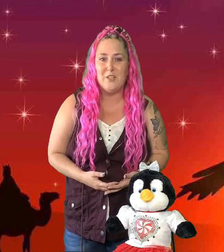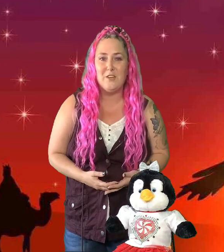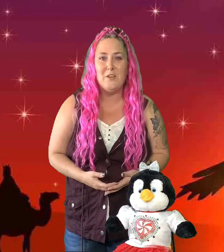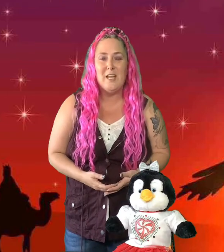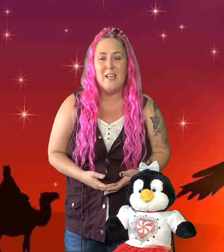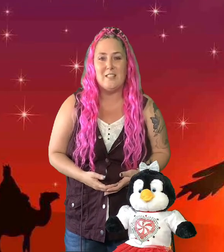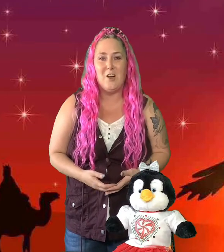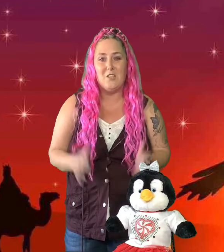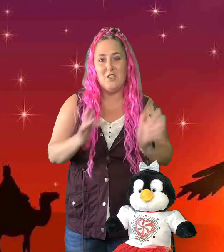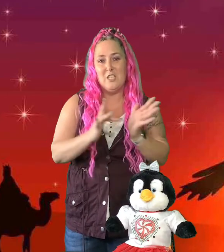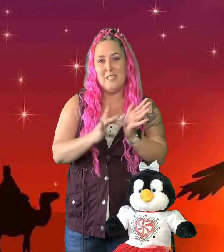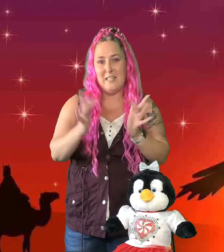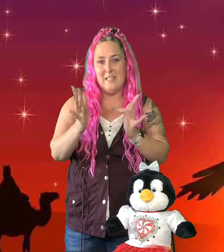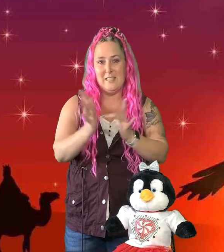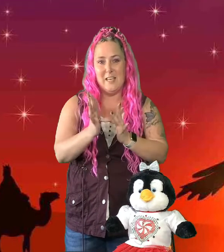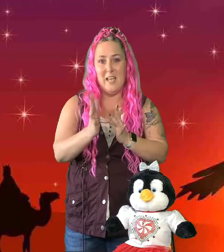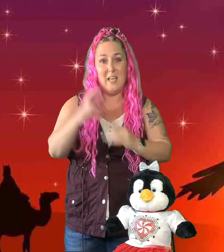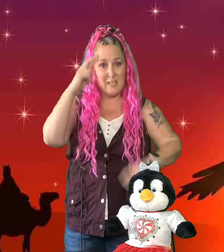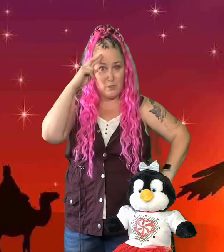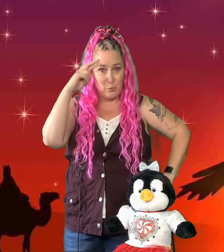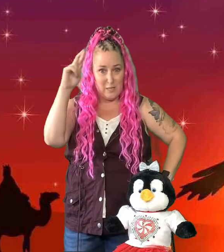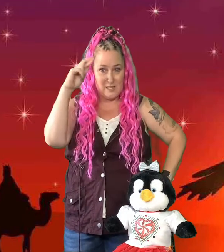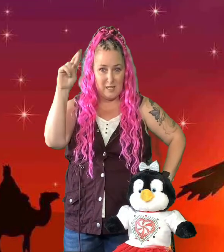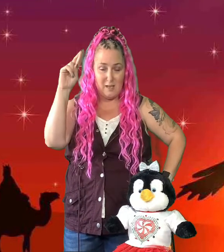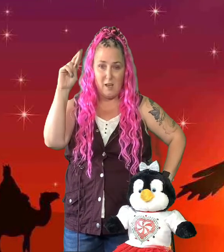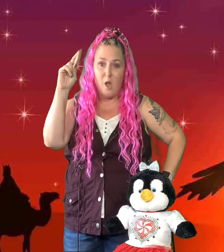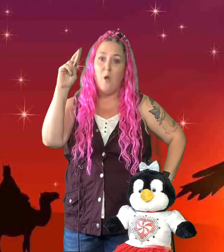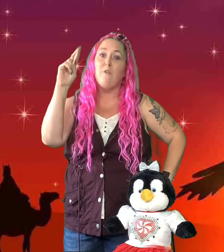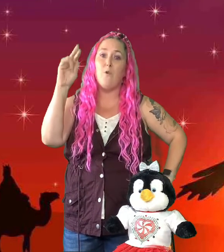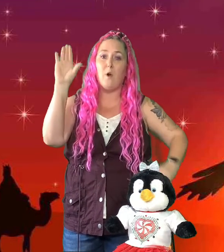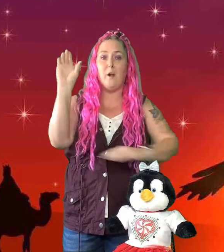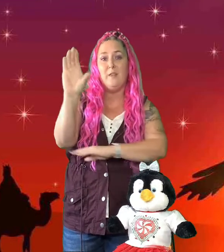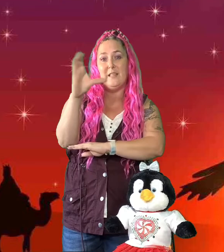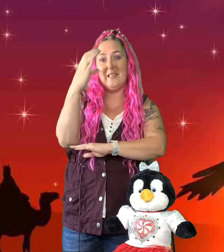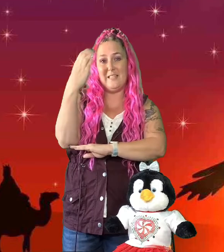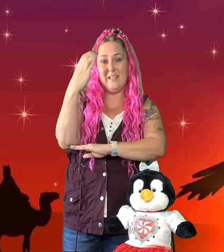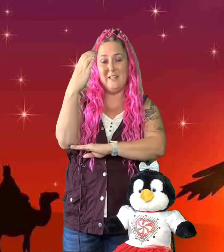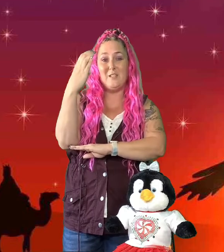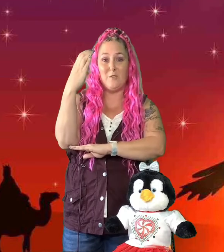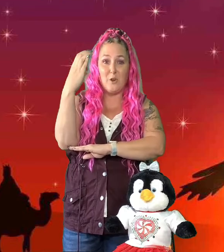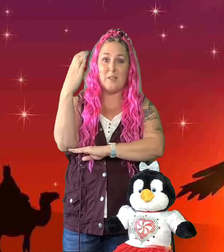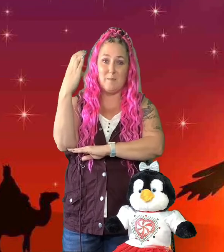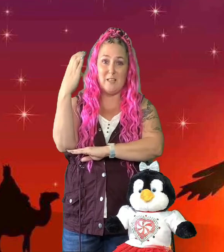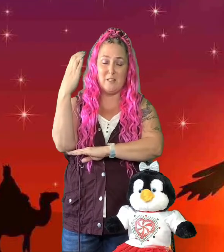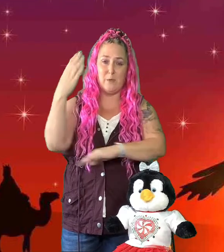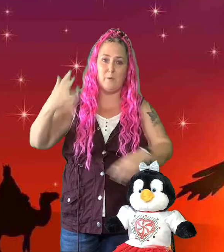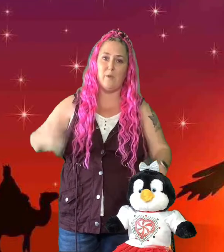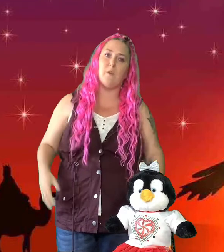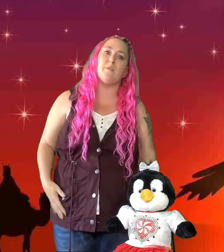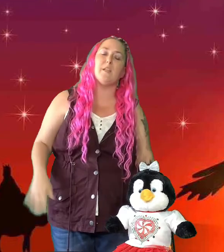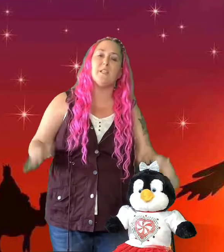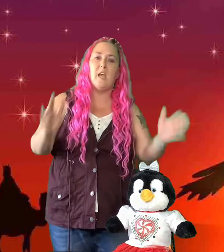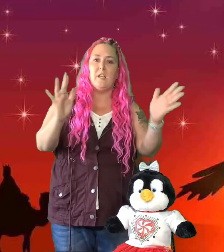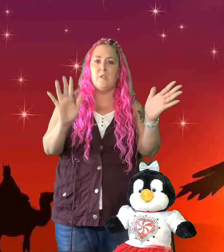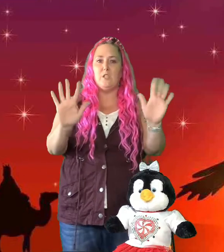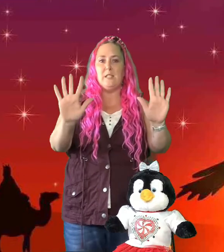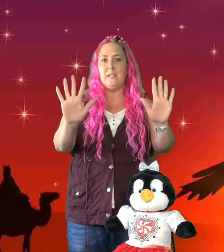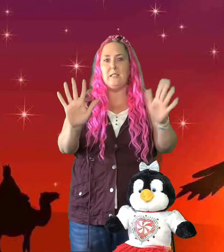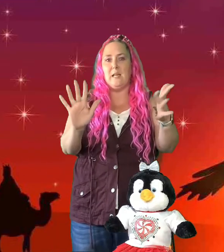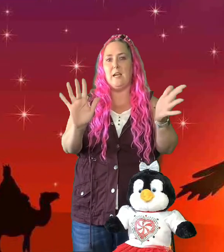you. It's called Jesus is the Reason for the Season. So for Christmas, the reason we have Christmas. So Jesus is signed